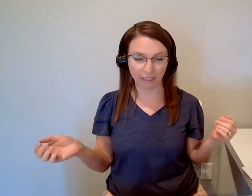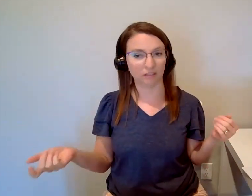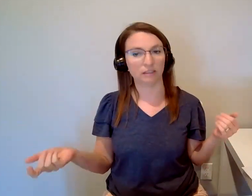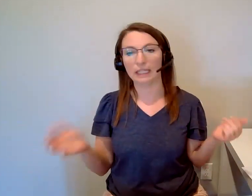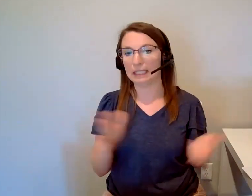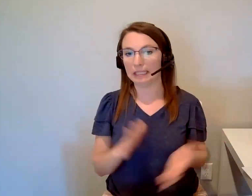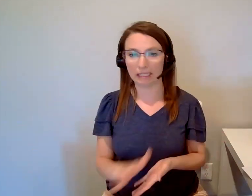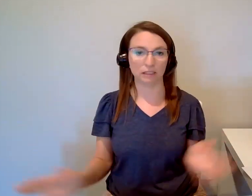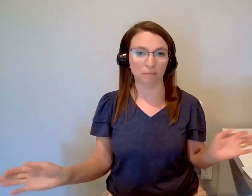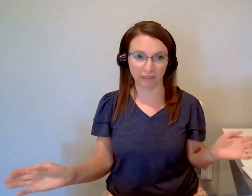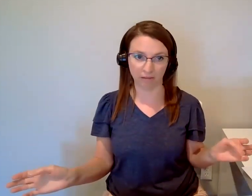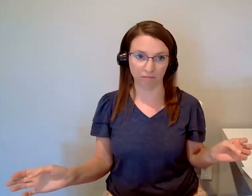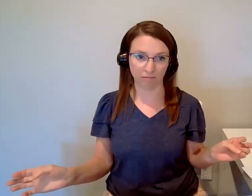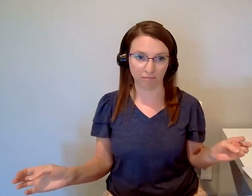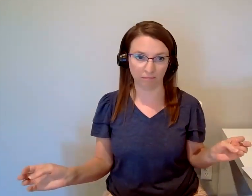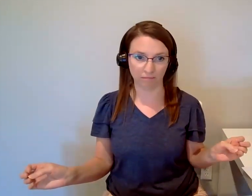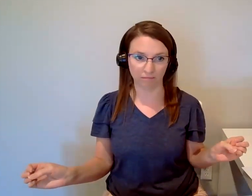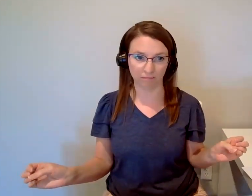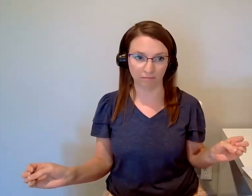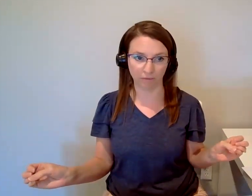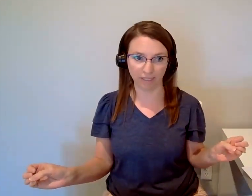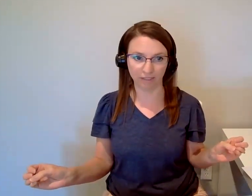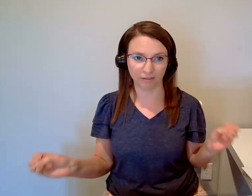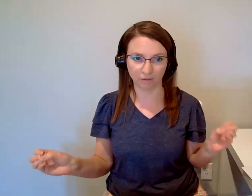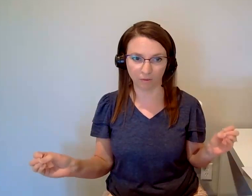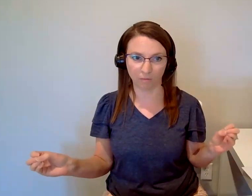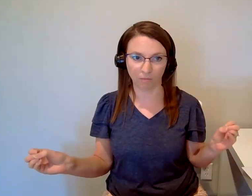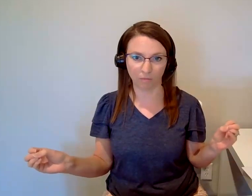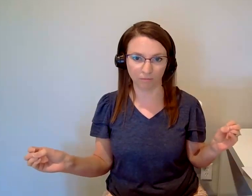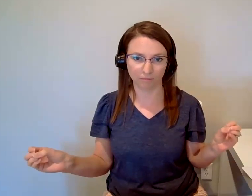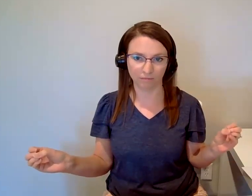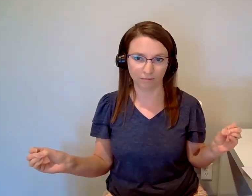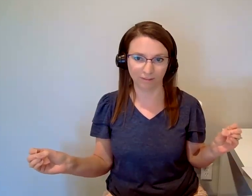then say nice to meet you. Okay, so